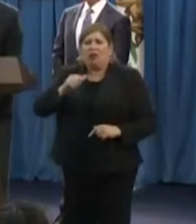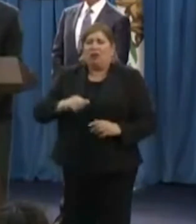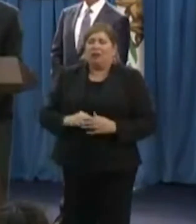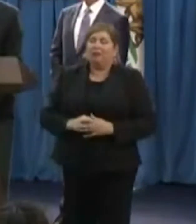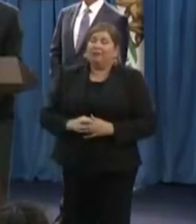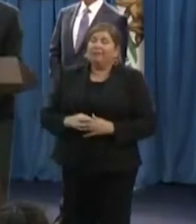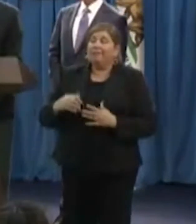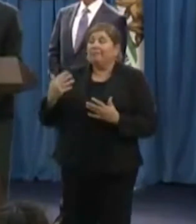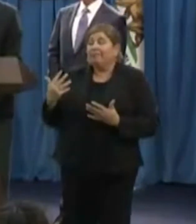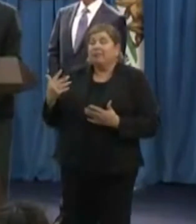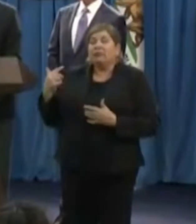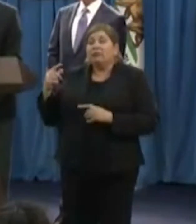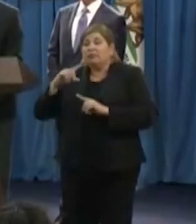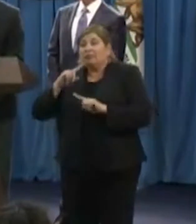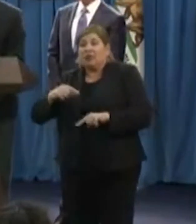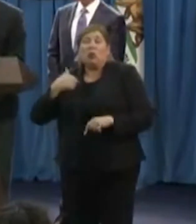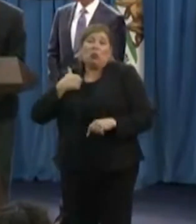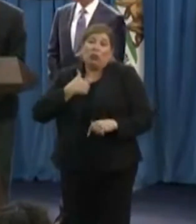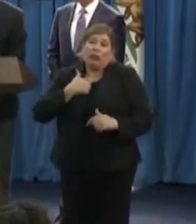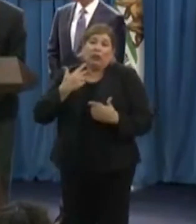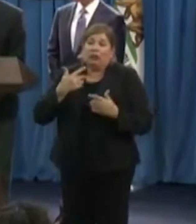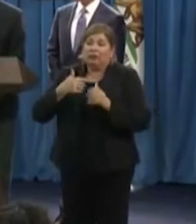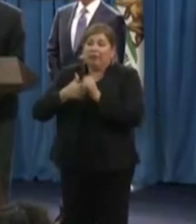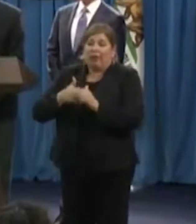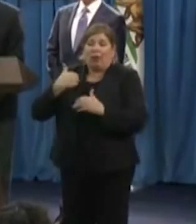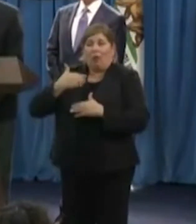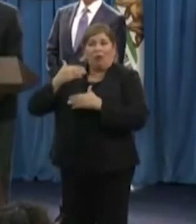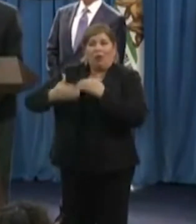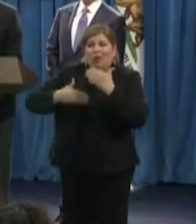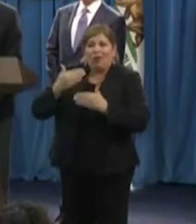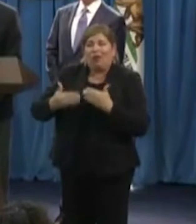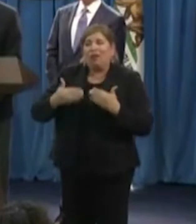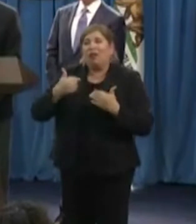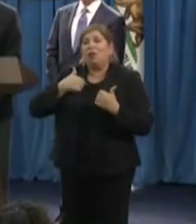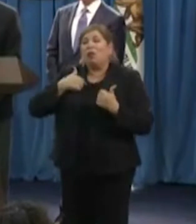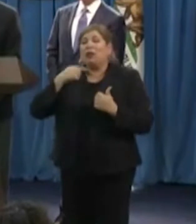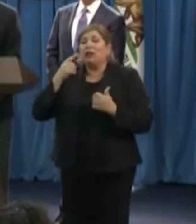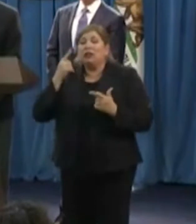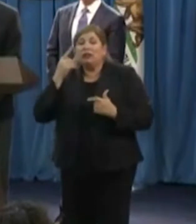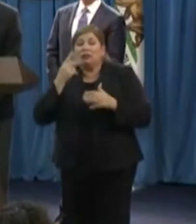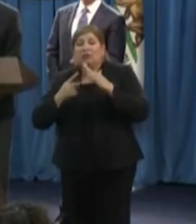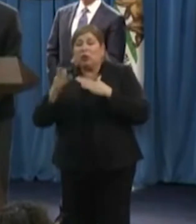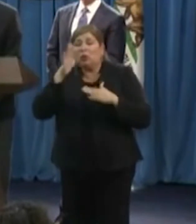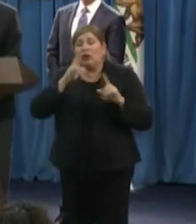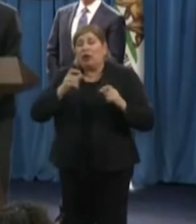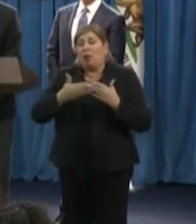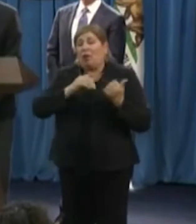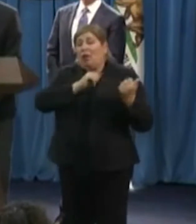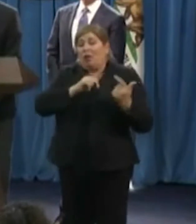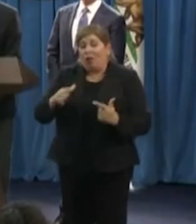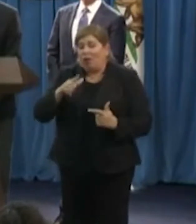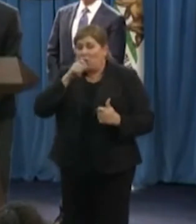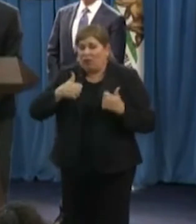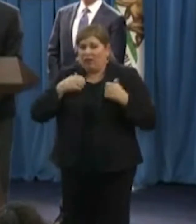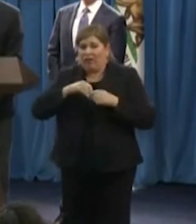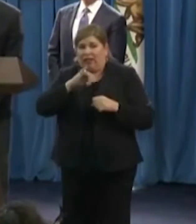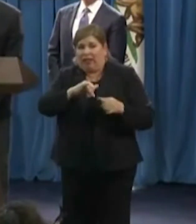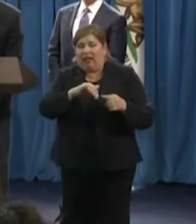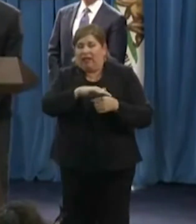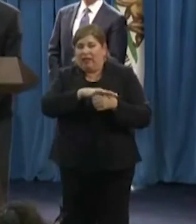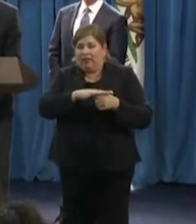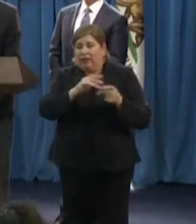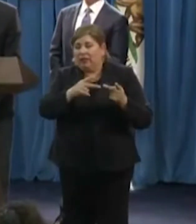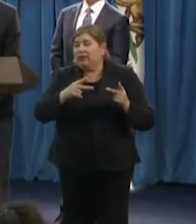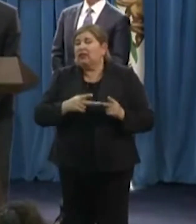away. I expect that we'll be testing almost all of the residents that are in that facility, not